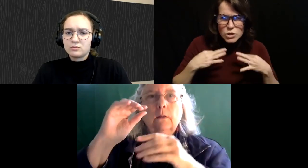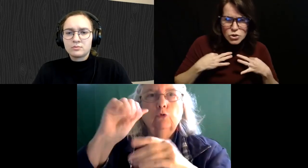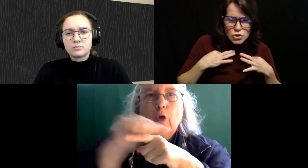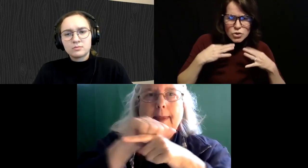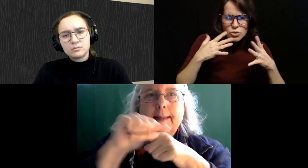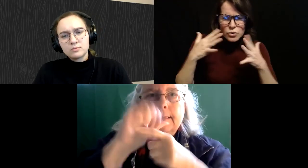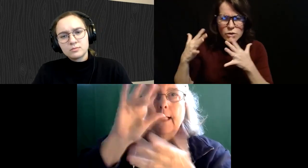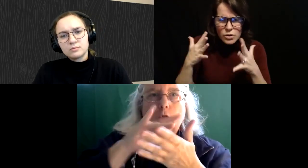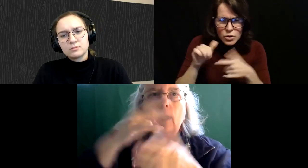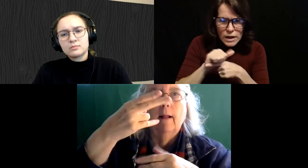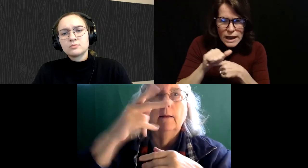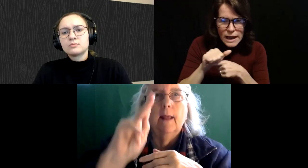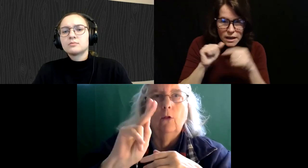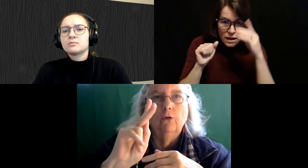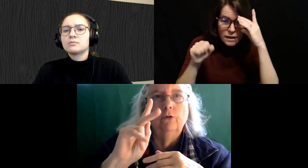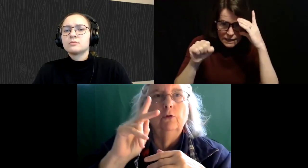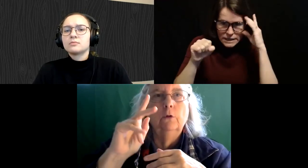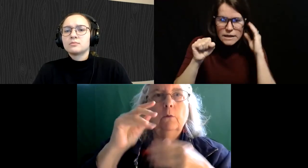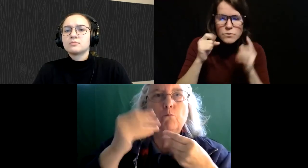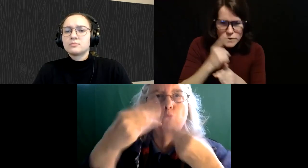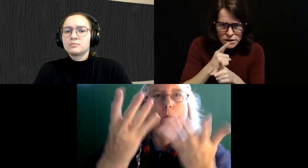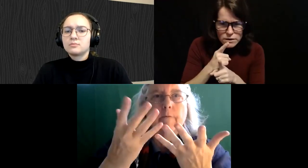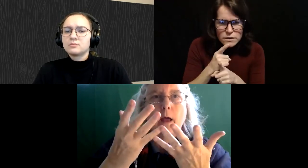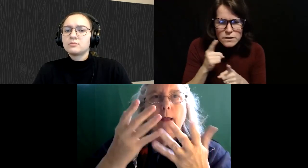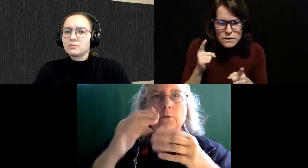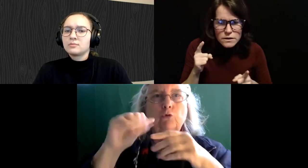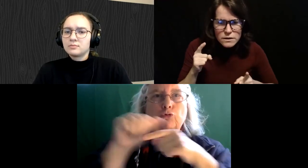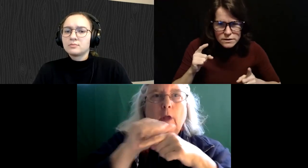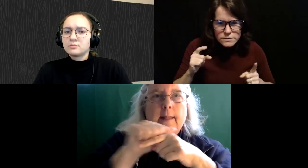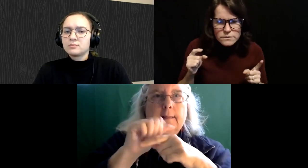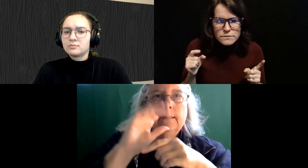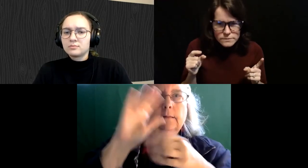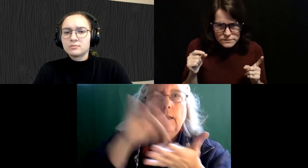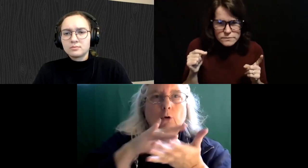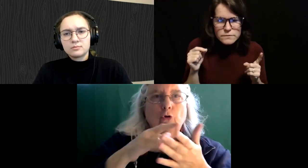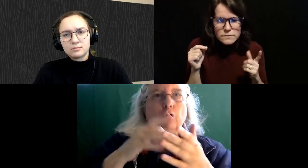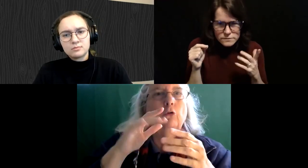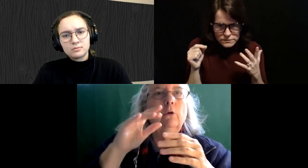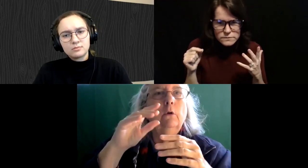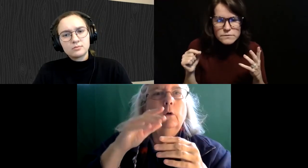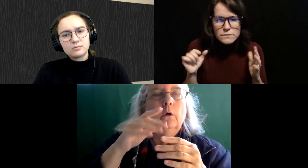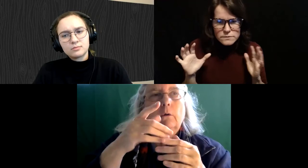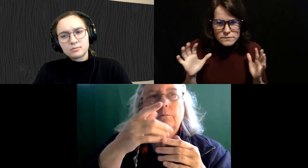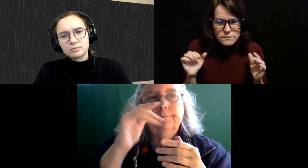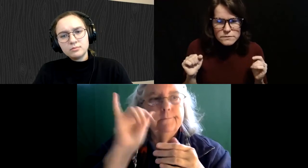What do you mean to add? What am I adding? To training at the Helen Keller, the trainings that Helen Keller provides at the Helen Keller